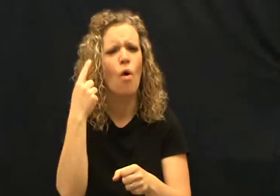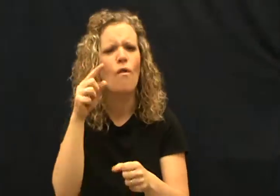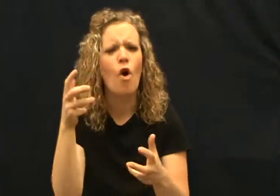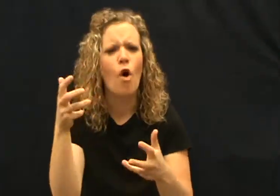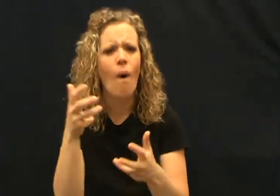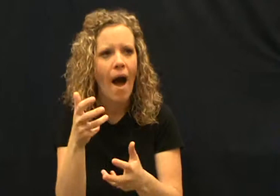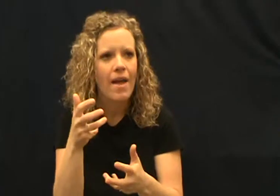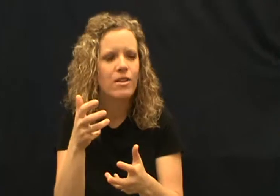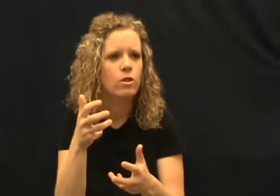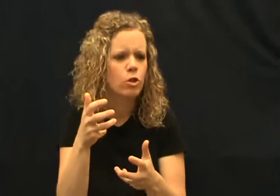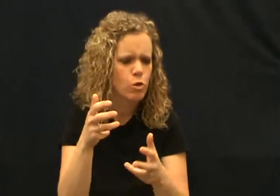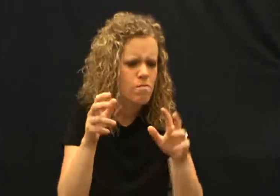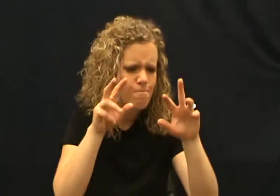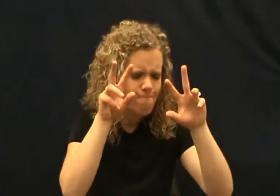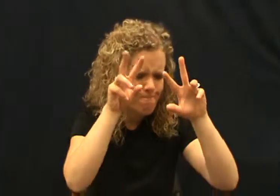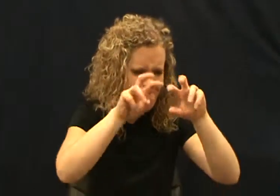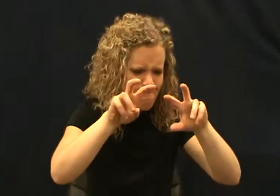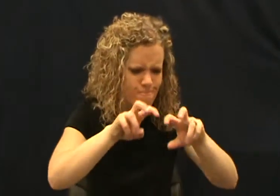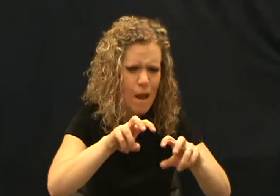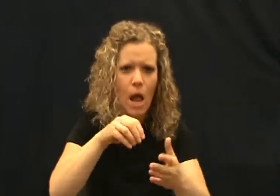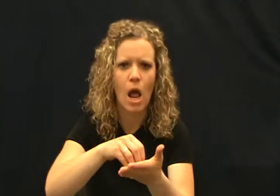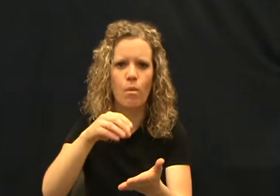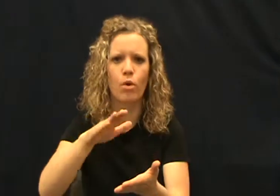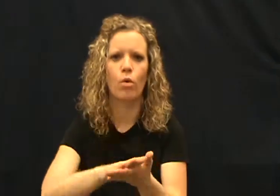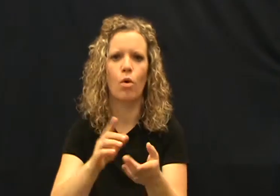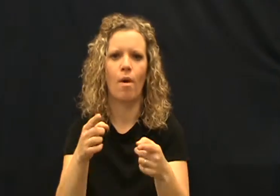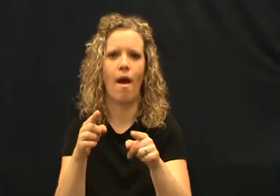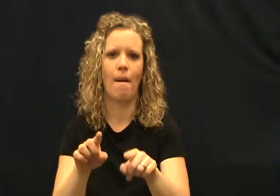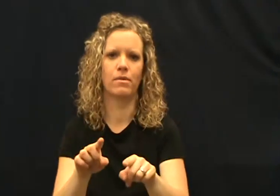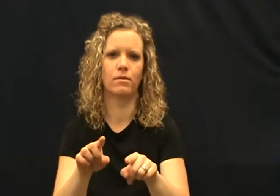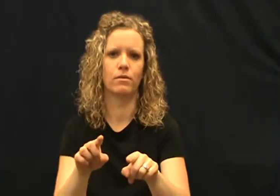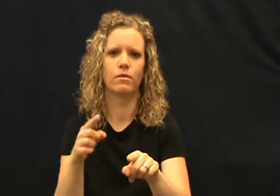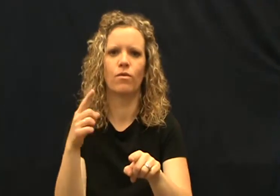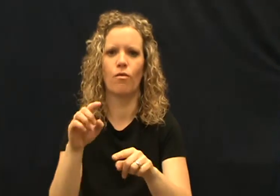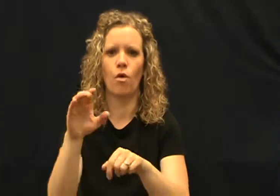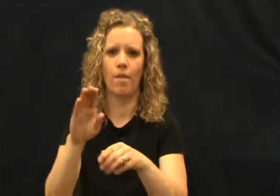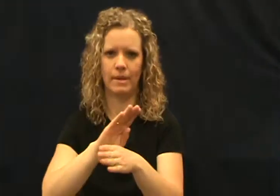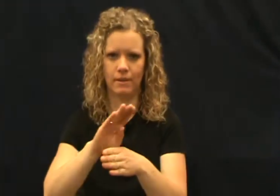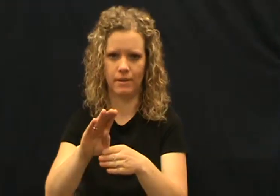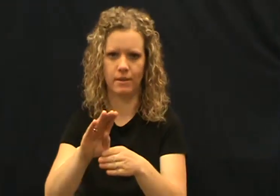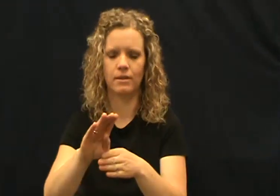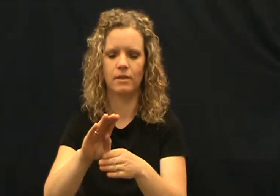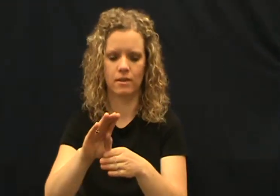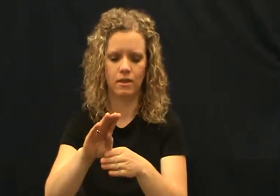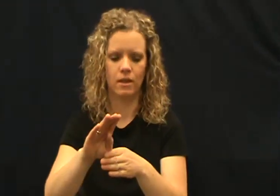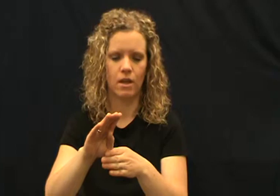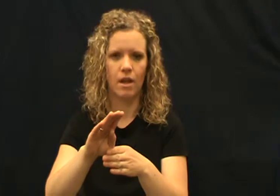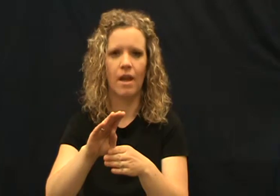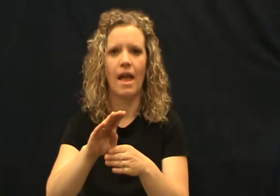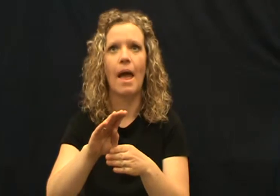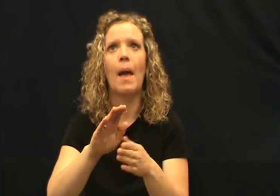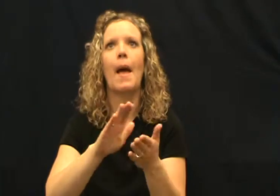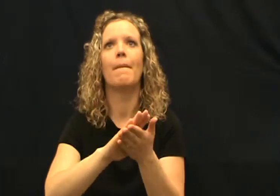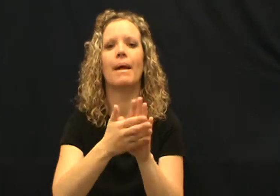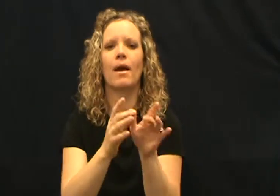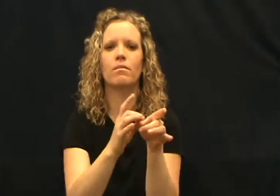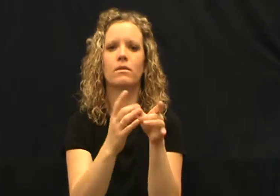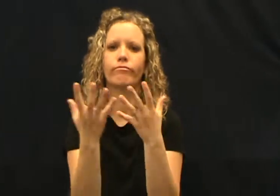the effects of a transaction in the company's records that then get translated into the company's financial statements.